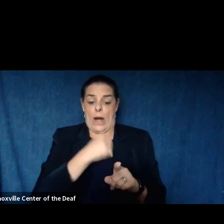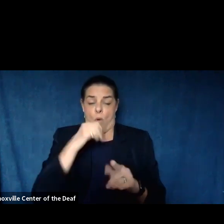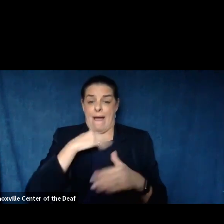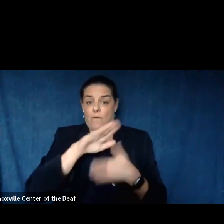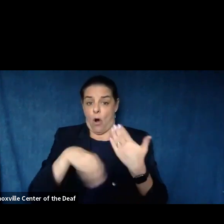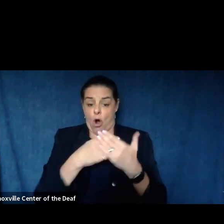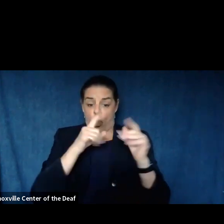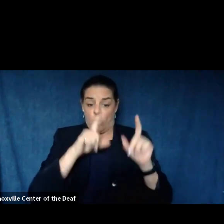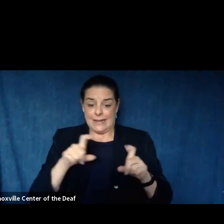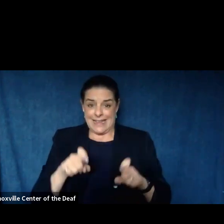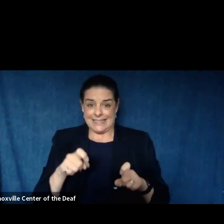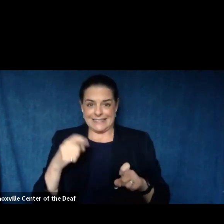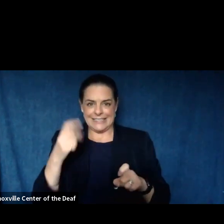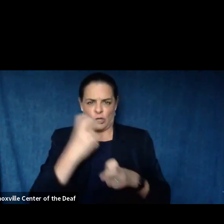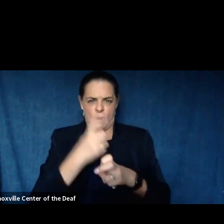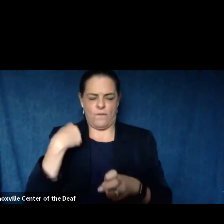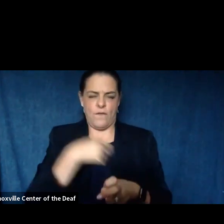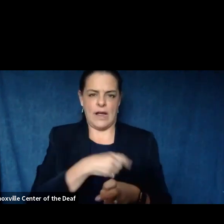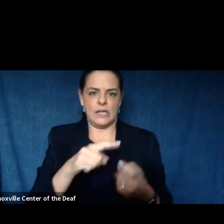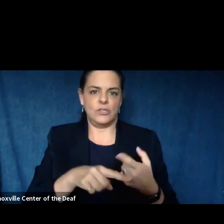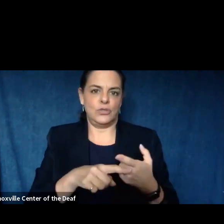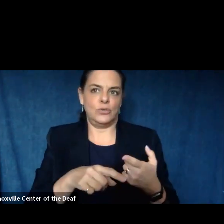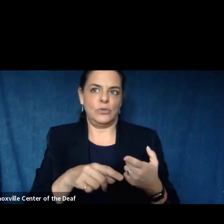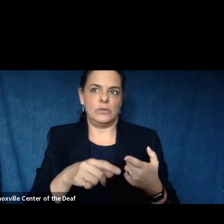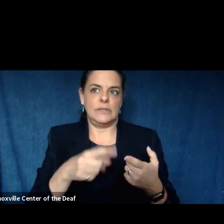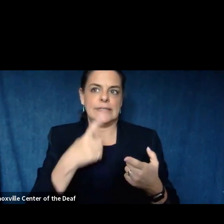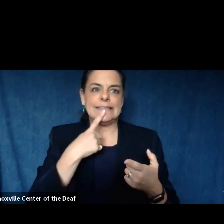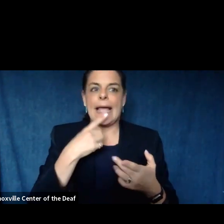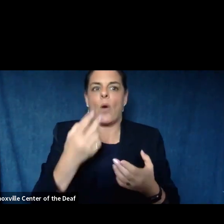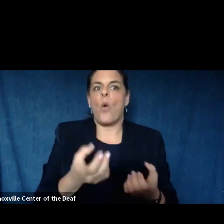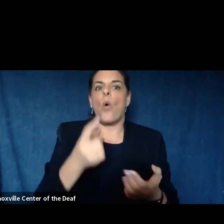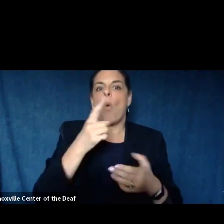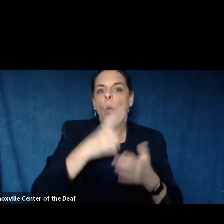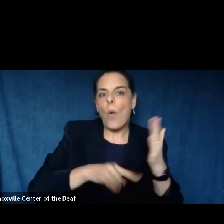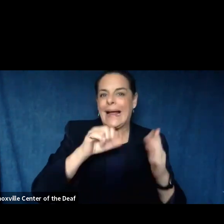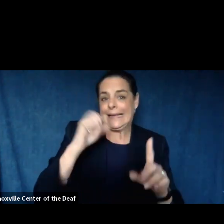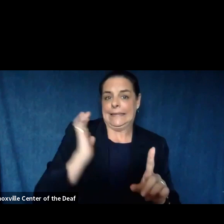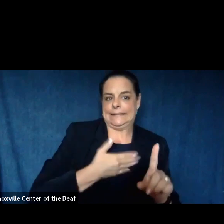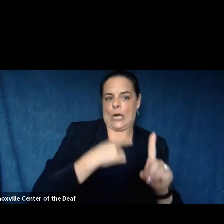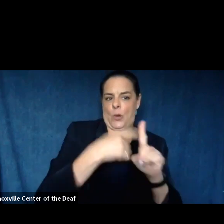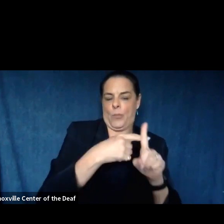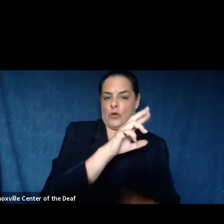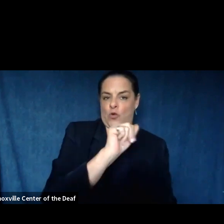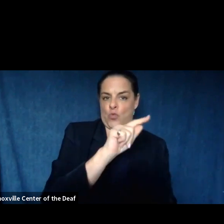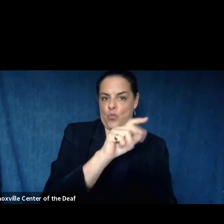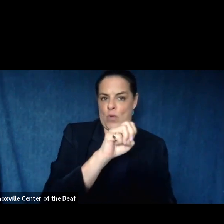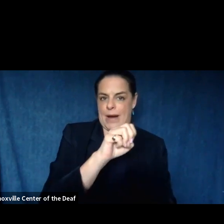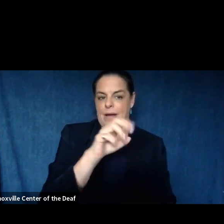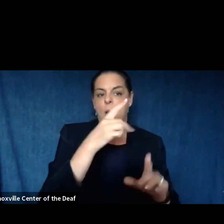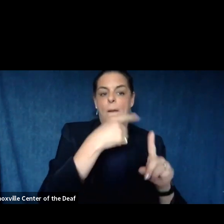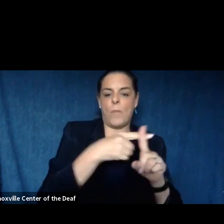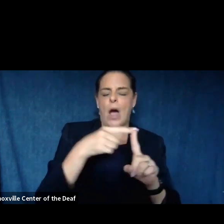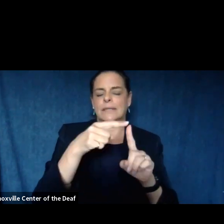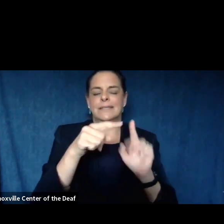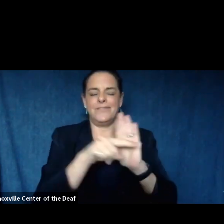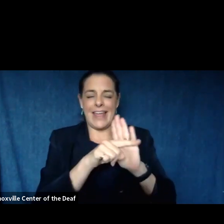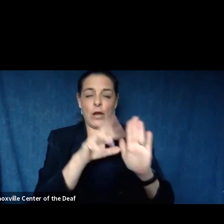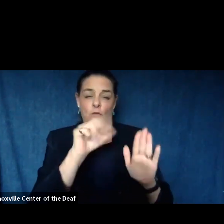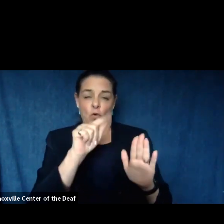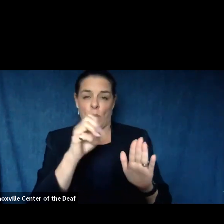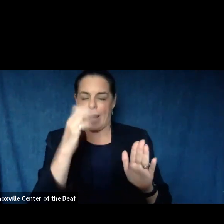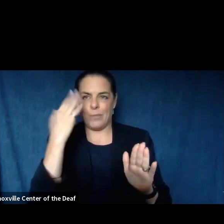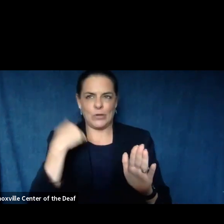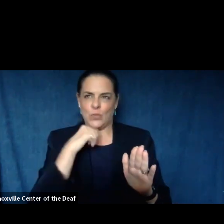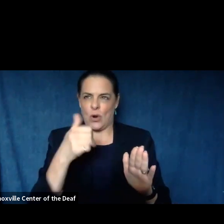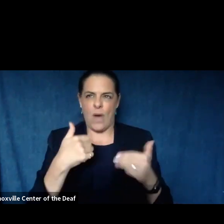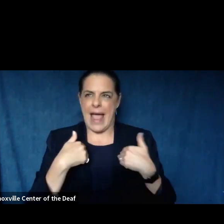for us to say what our positivity rate is. That's a challenge, because we don't have that reliable N to be able to